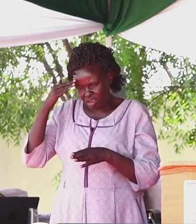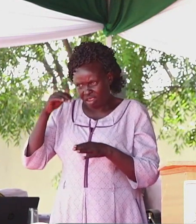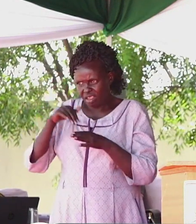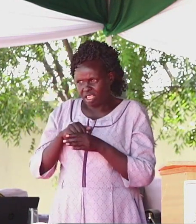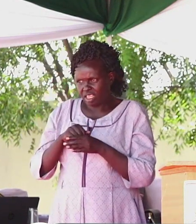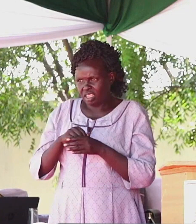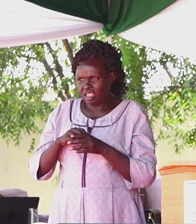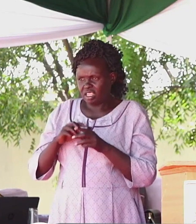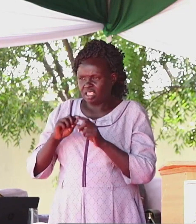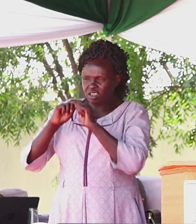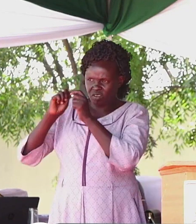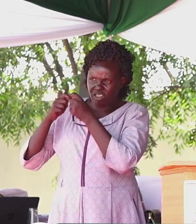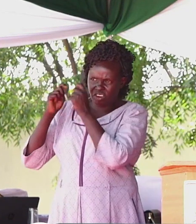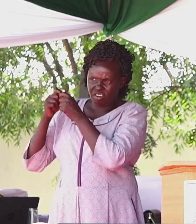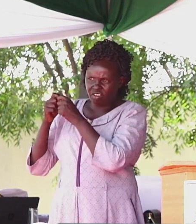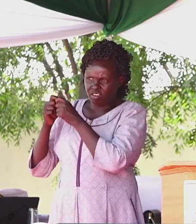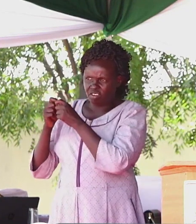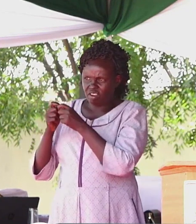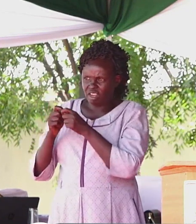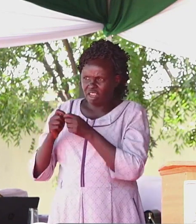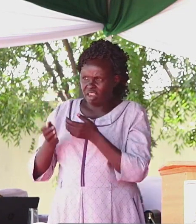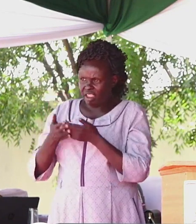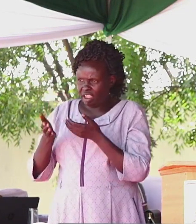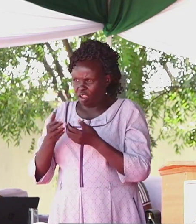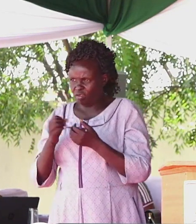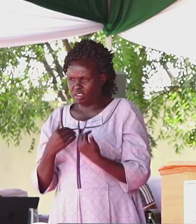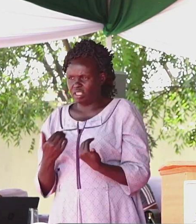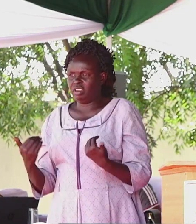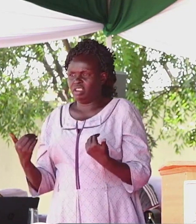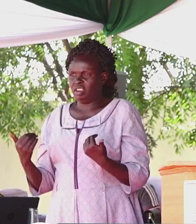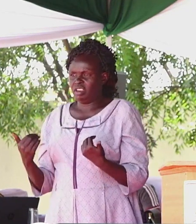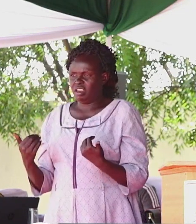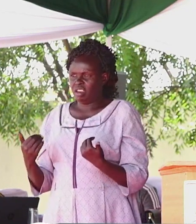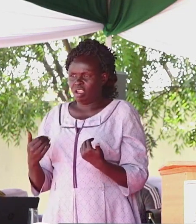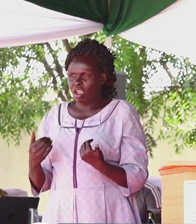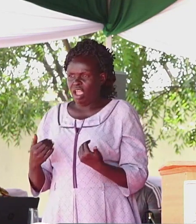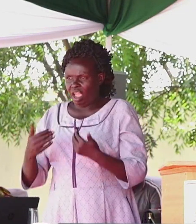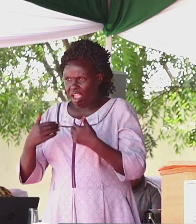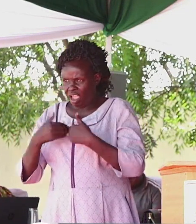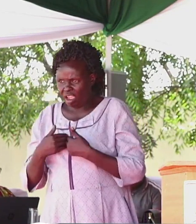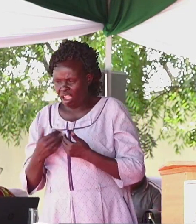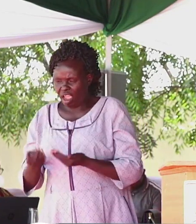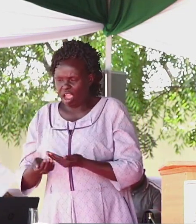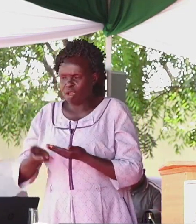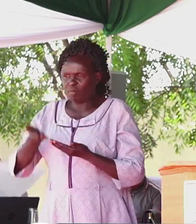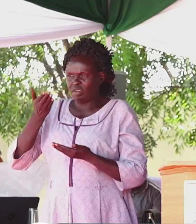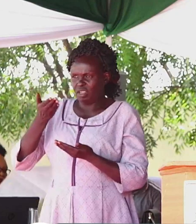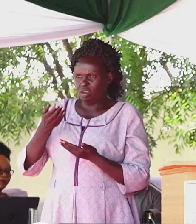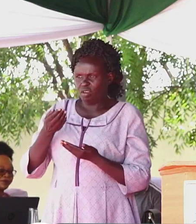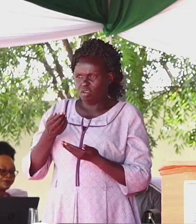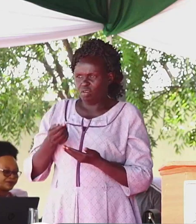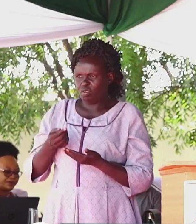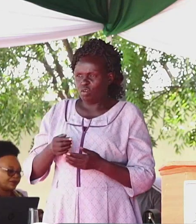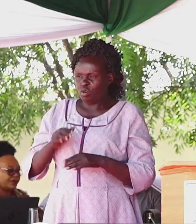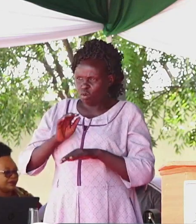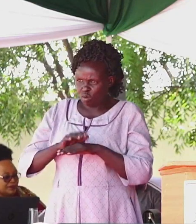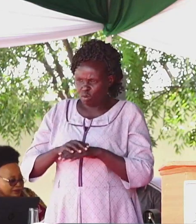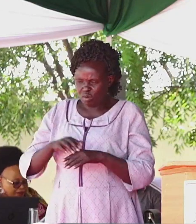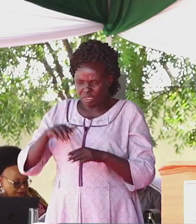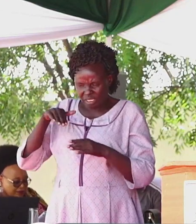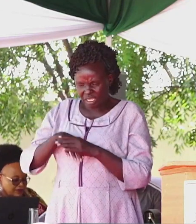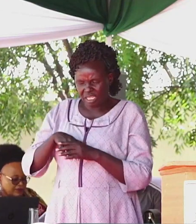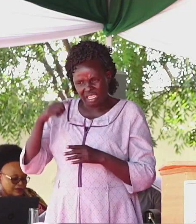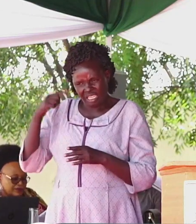child rearing. Under that, we are saying we enhance uptake of positive indigenous knowledge on